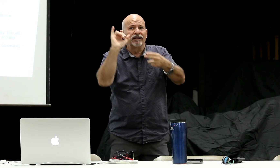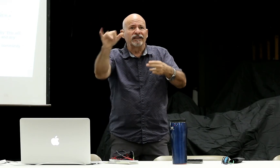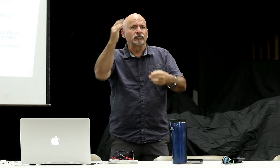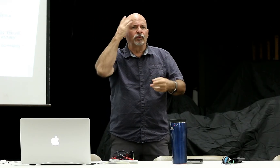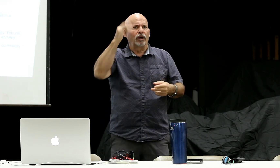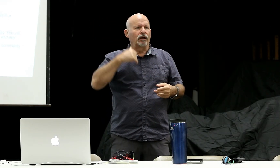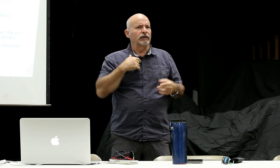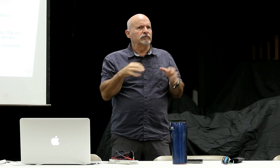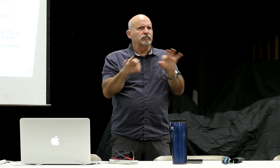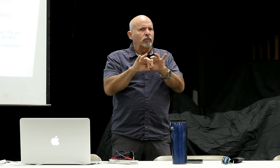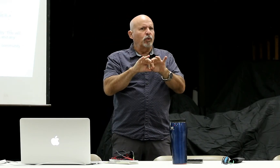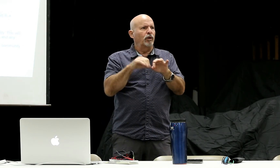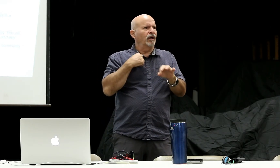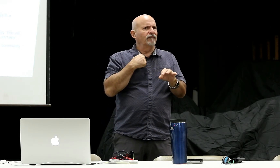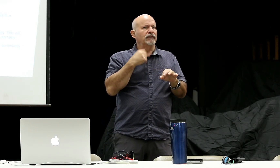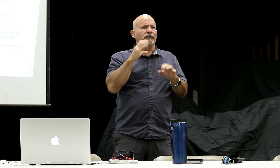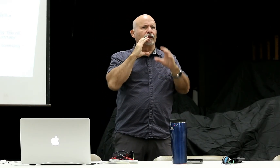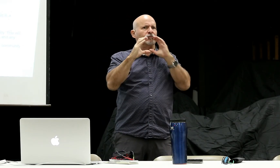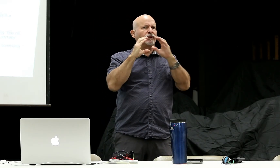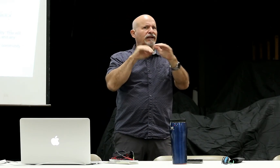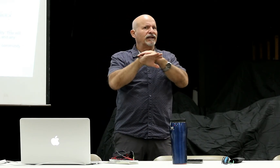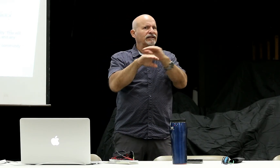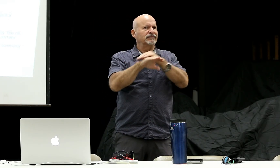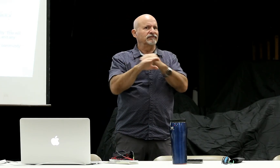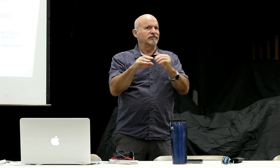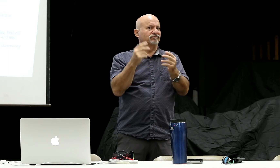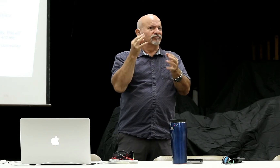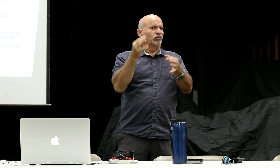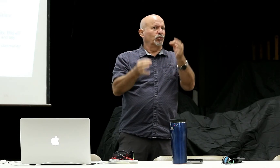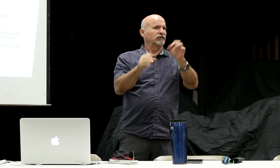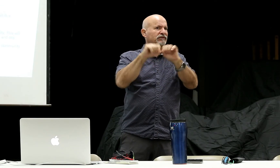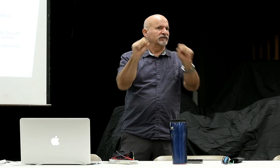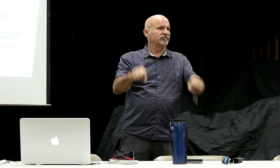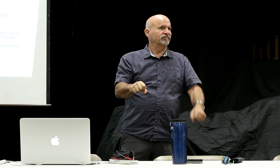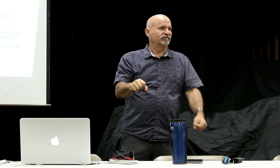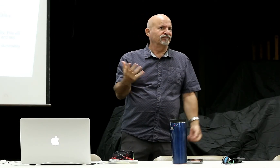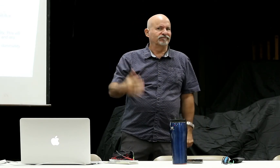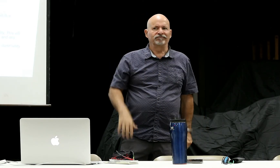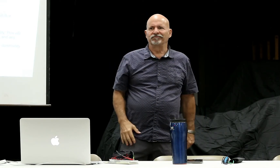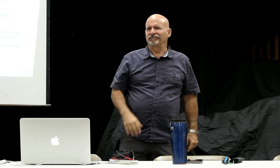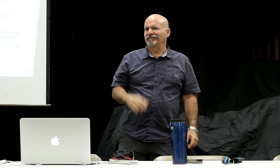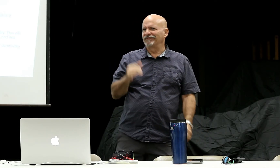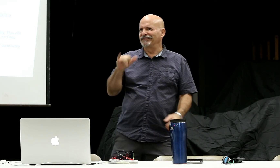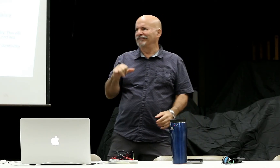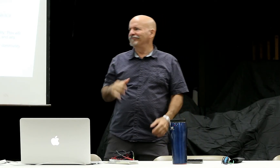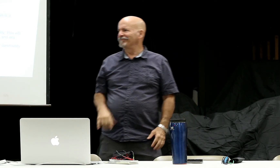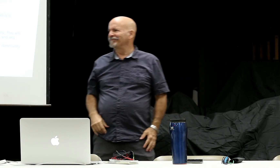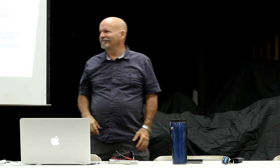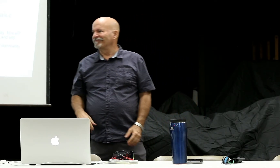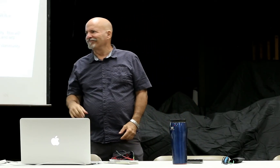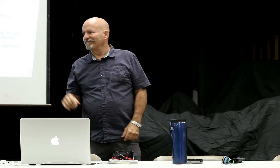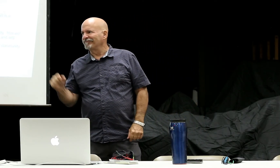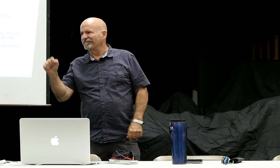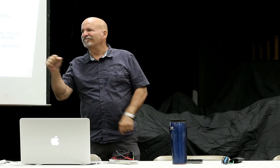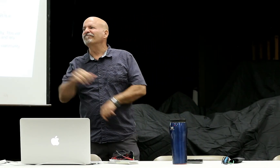not as much of a signing deaf population. And when parents found out that I signed, they